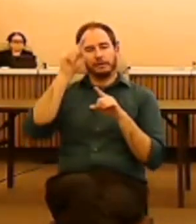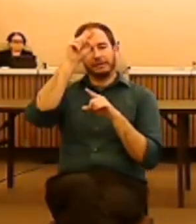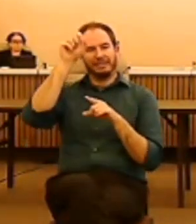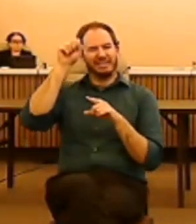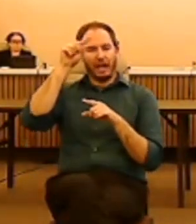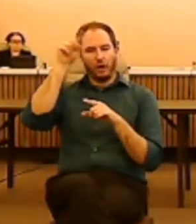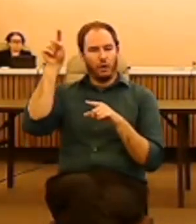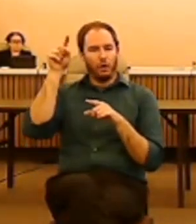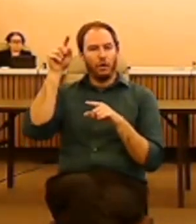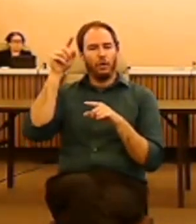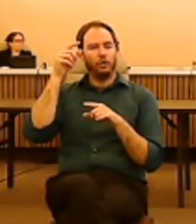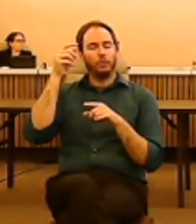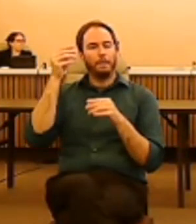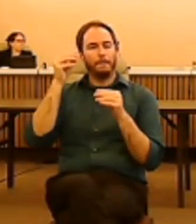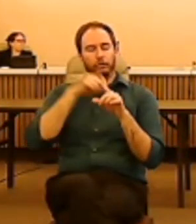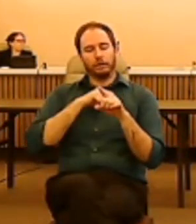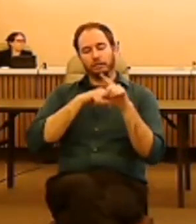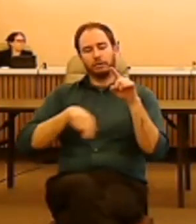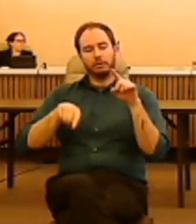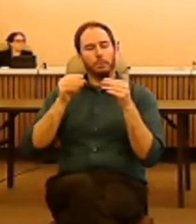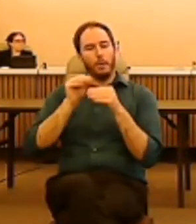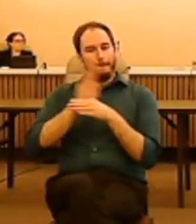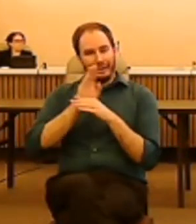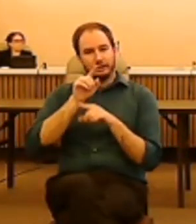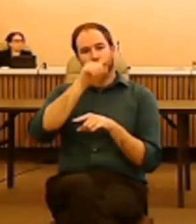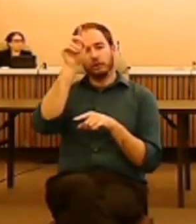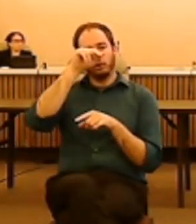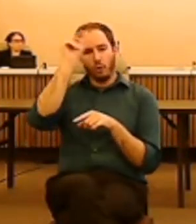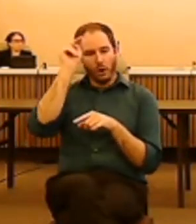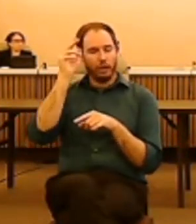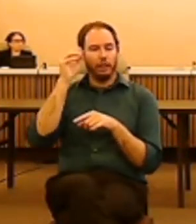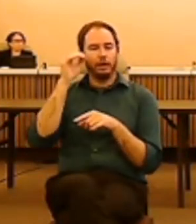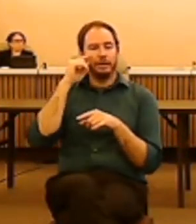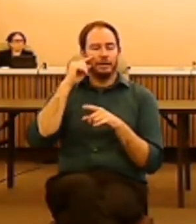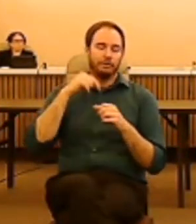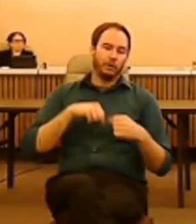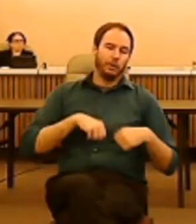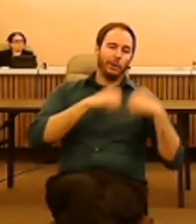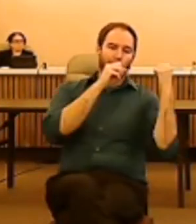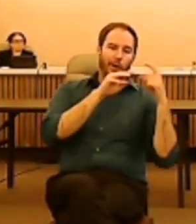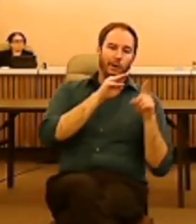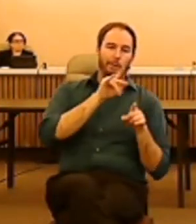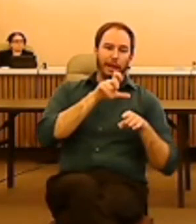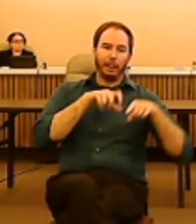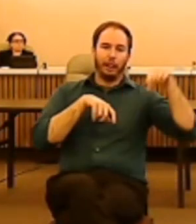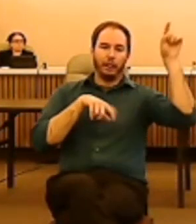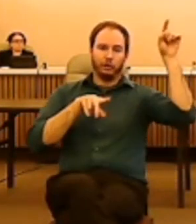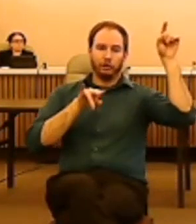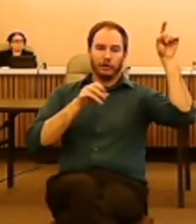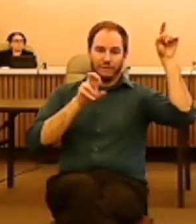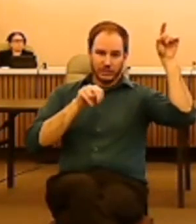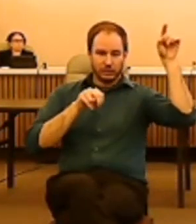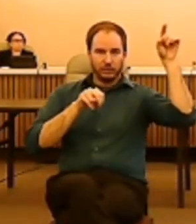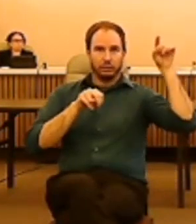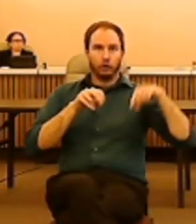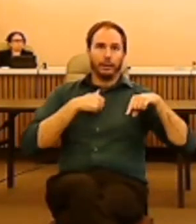people live to the north. There's far more businesses to the north. When you go up Middle Road, if I'm going to get to Jefferson, right, I can go right up Middle and cut over